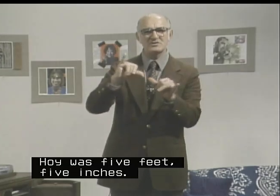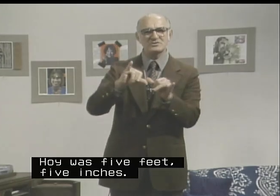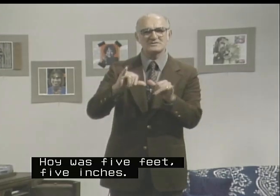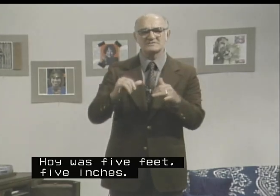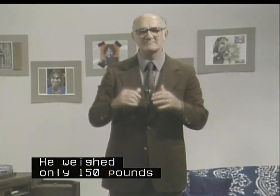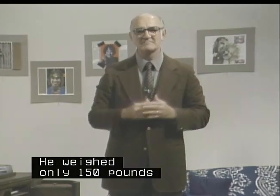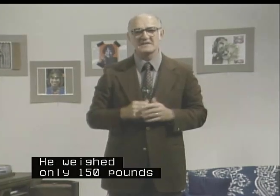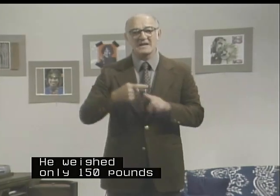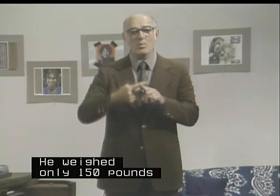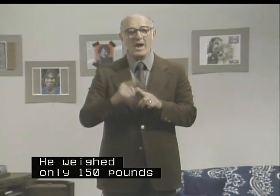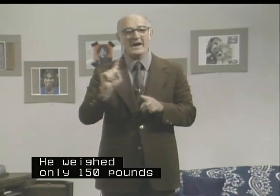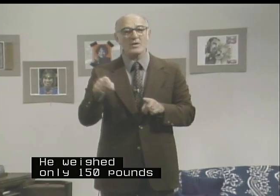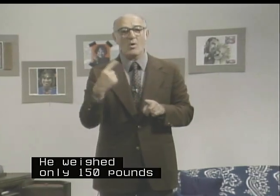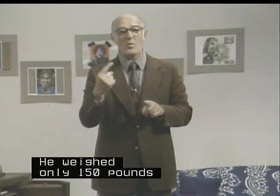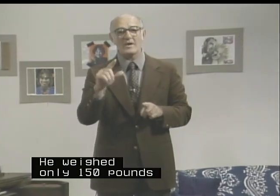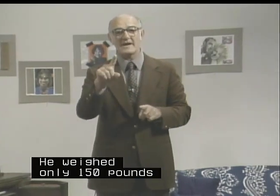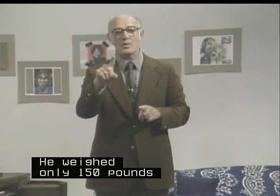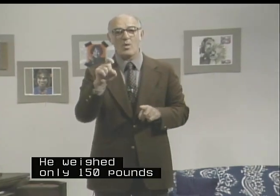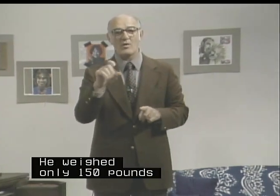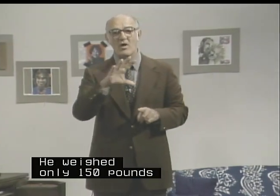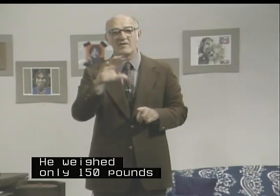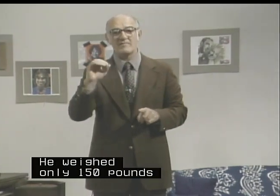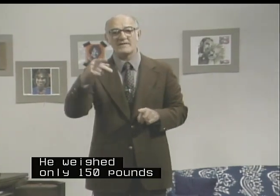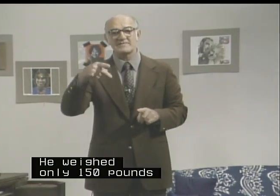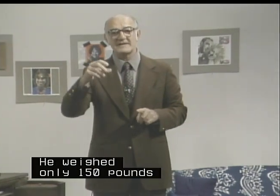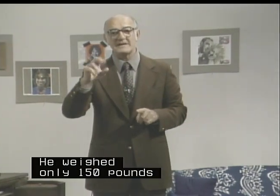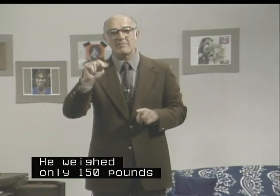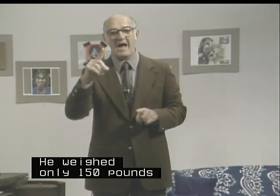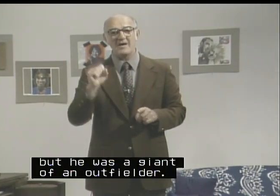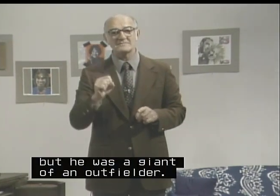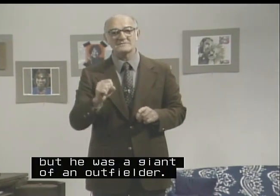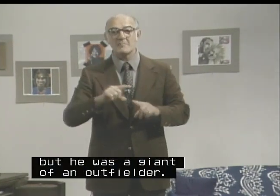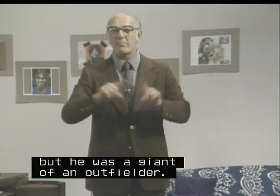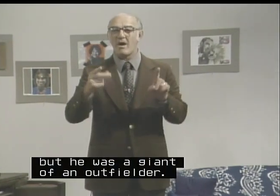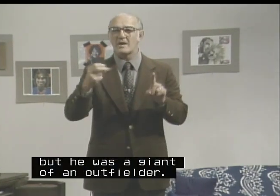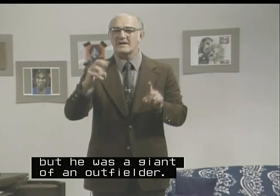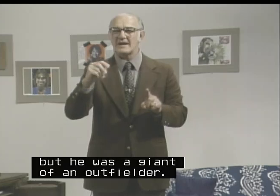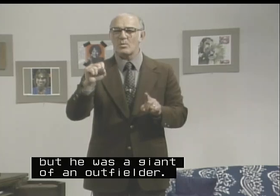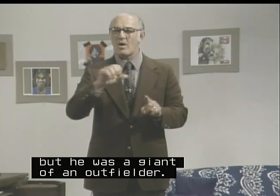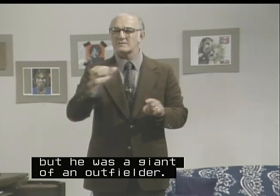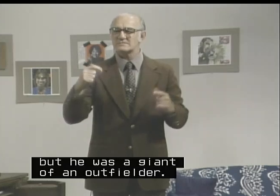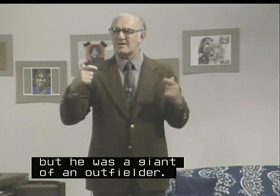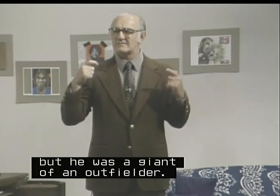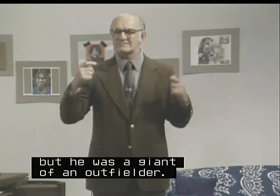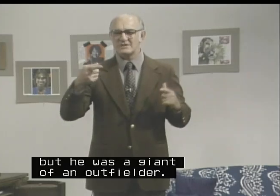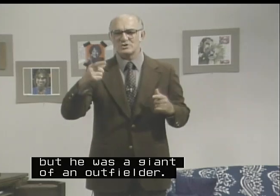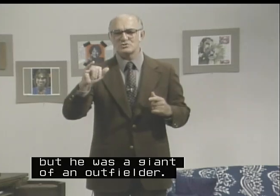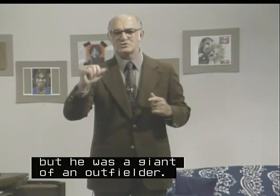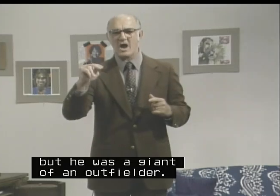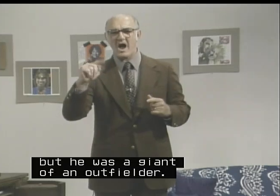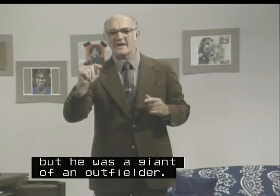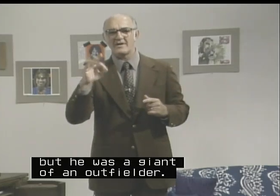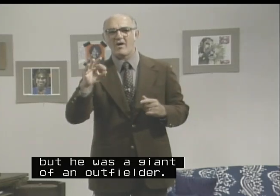5 feet 5 inches. He weighed only 150 pounds, but he was a giant of